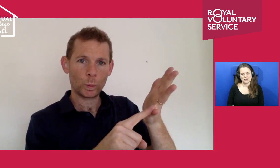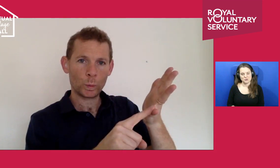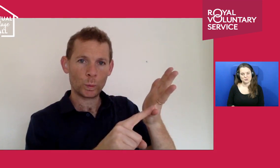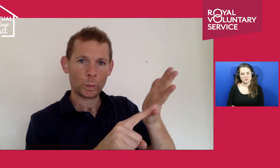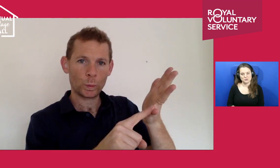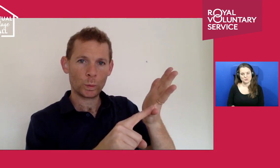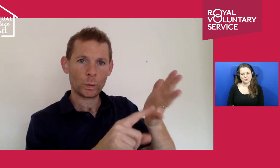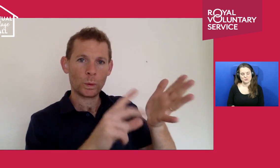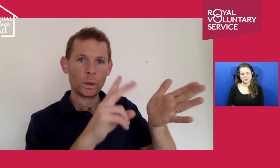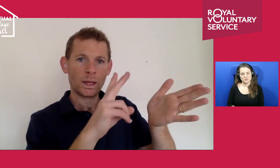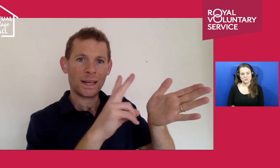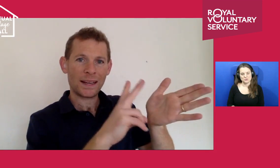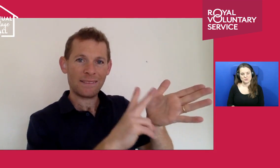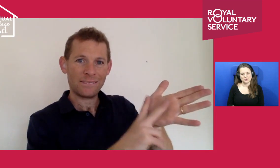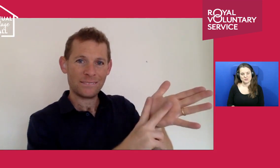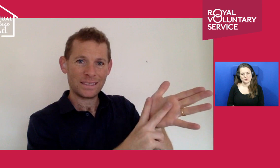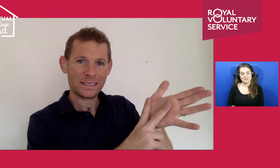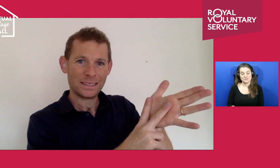U,